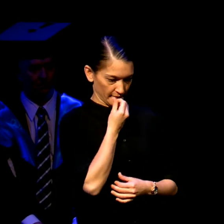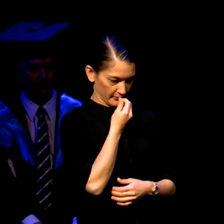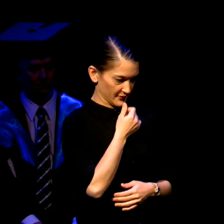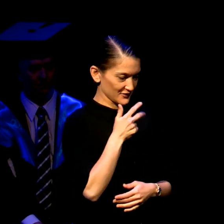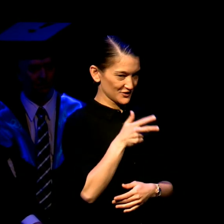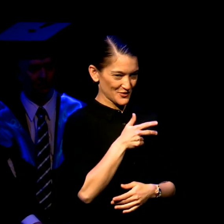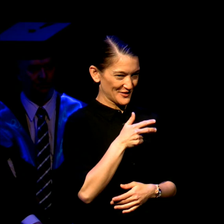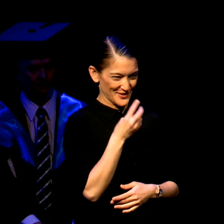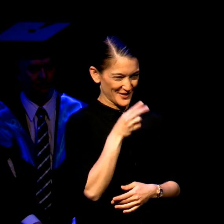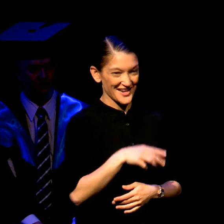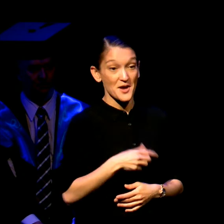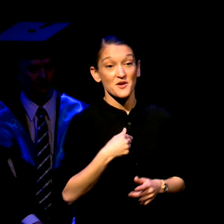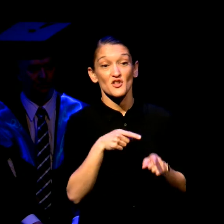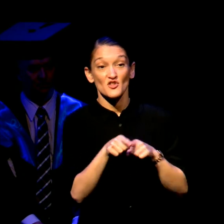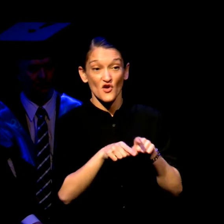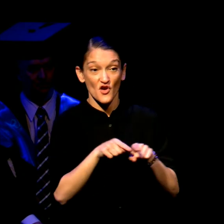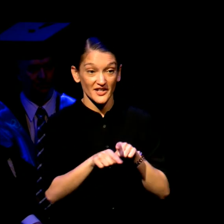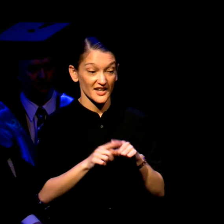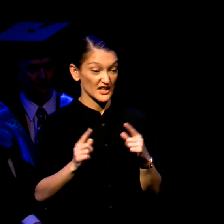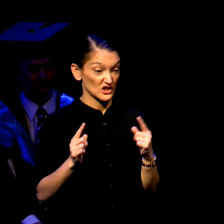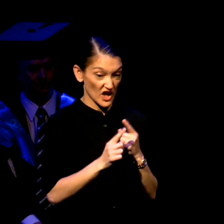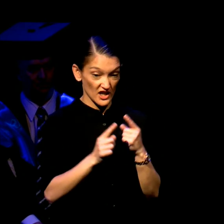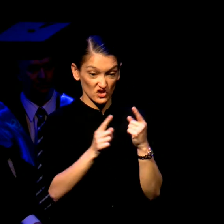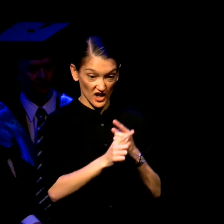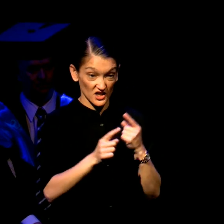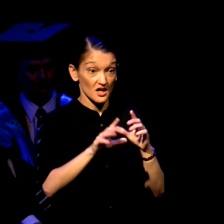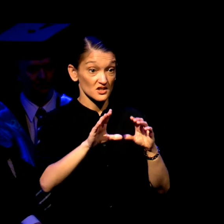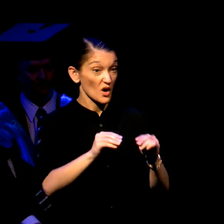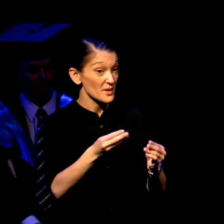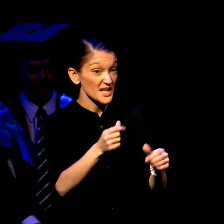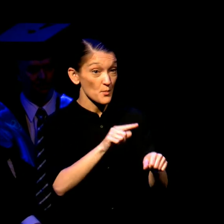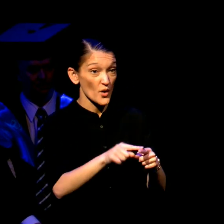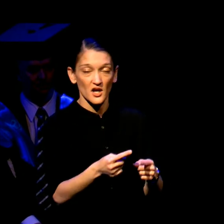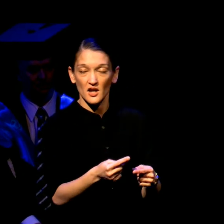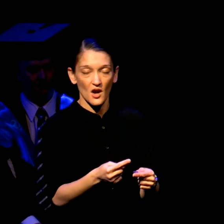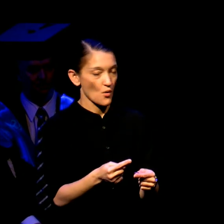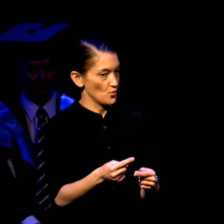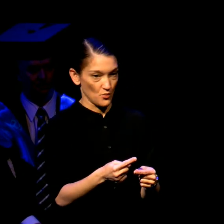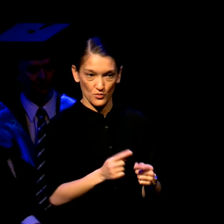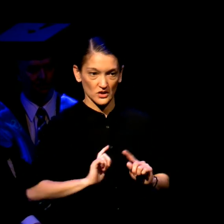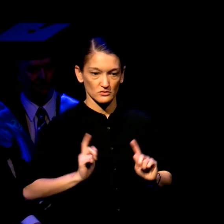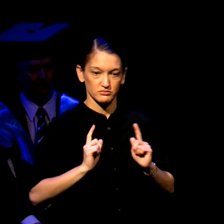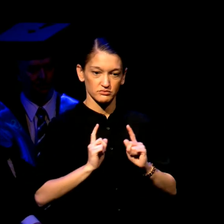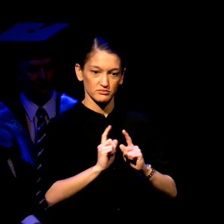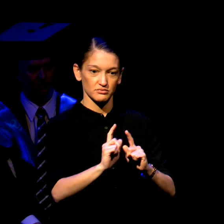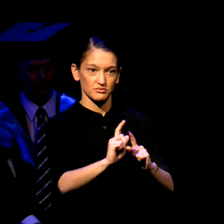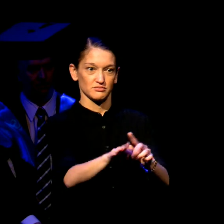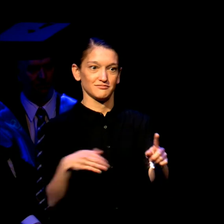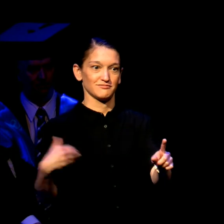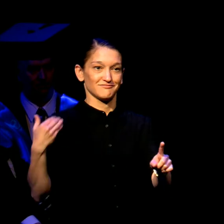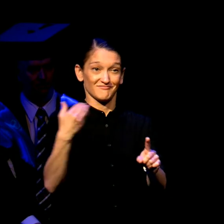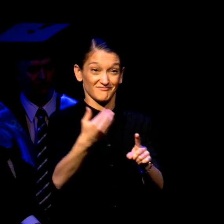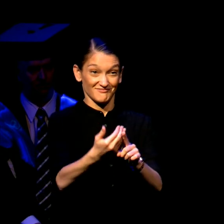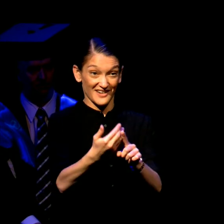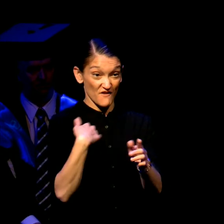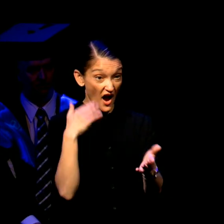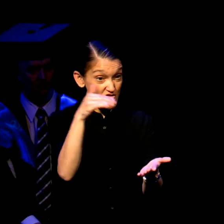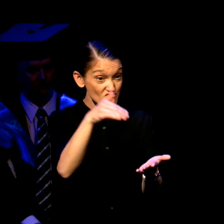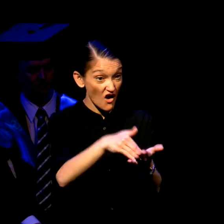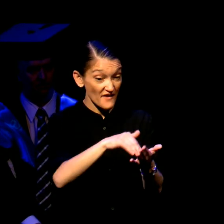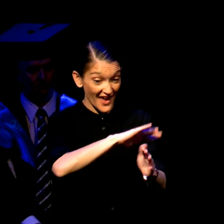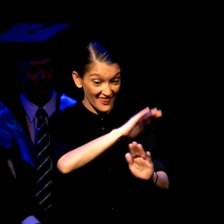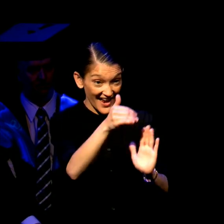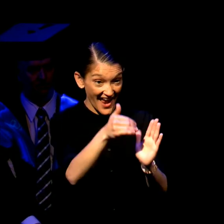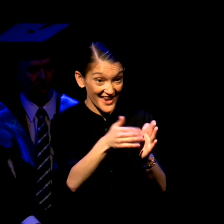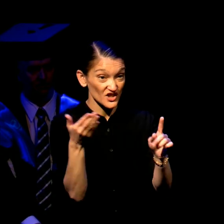the learning changes and pivots have never stopped. And I haven't actually arrived at what I thought my final destination was.